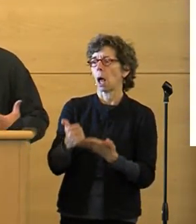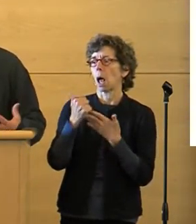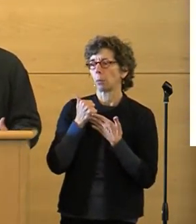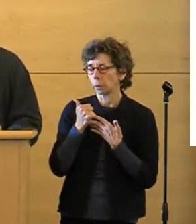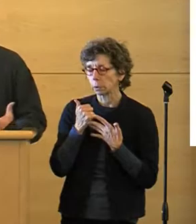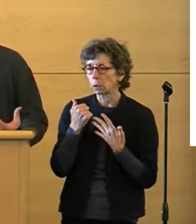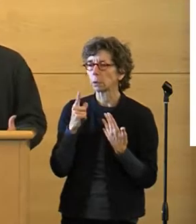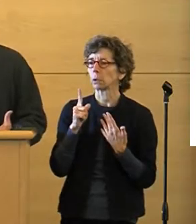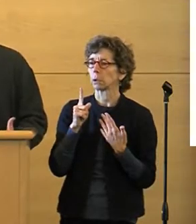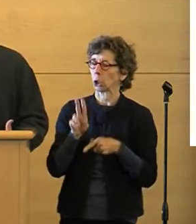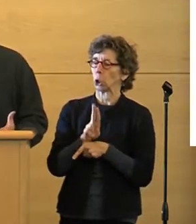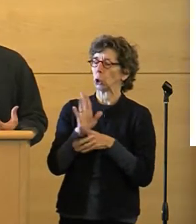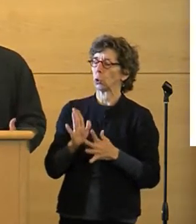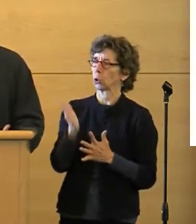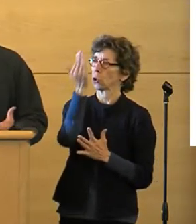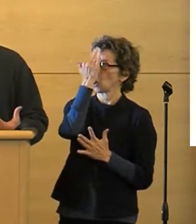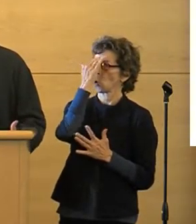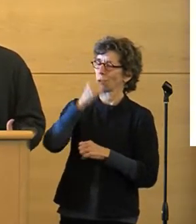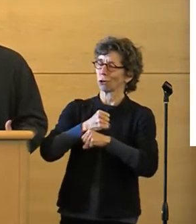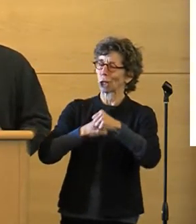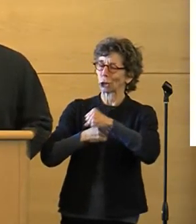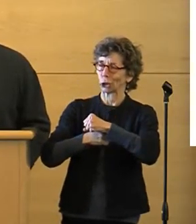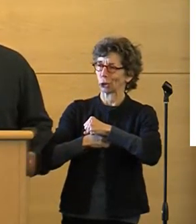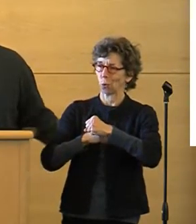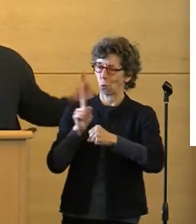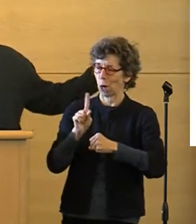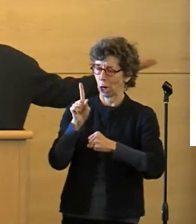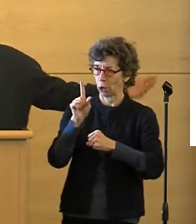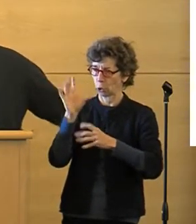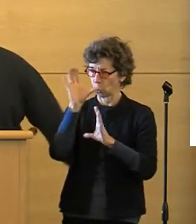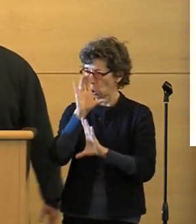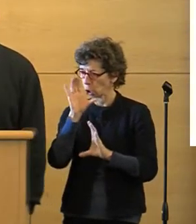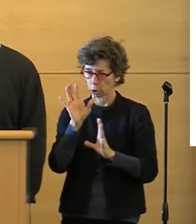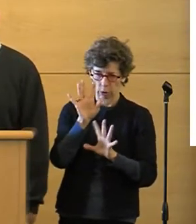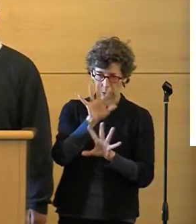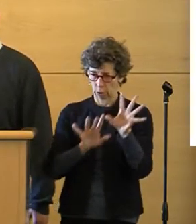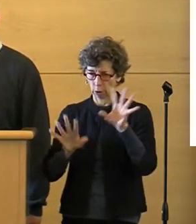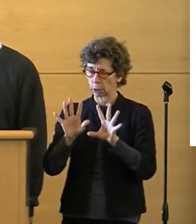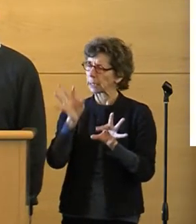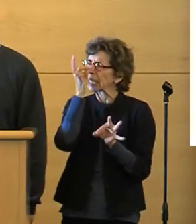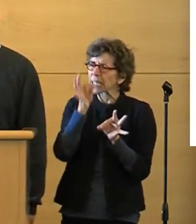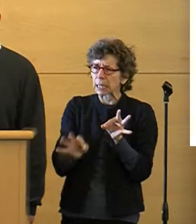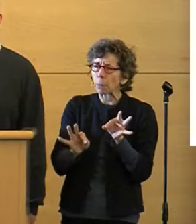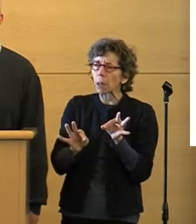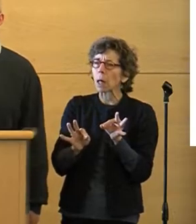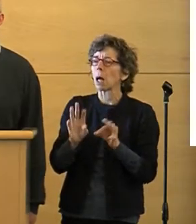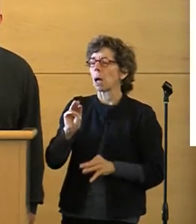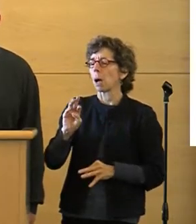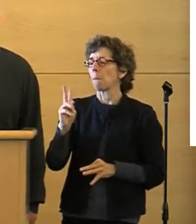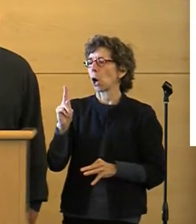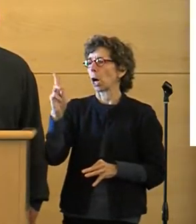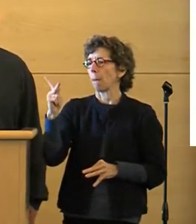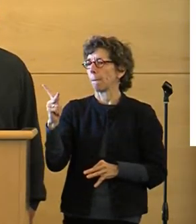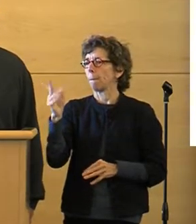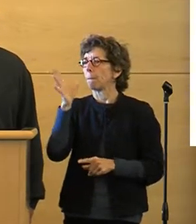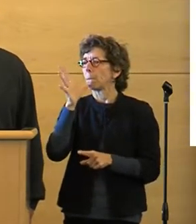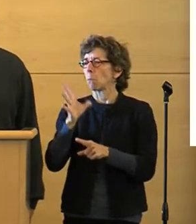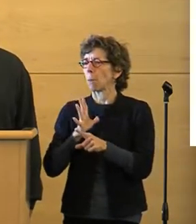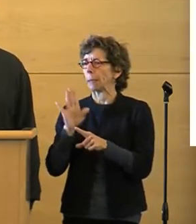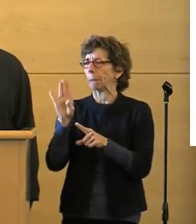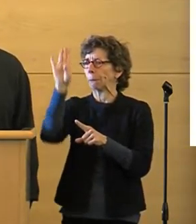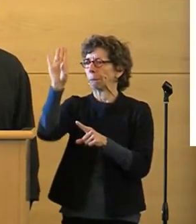the menu. And so users then can very easily jump to those particular areas of the page and understand what the functionality of that area of